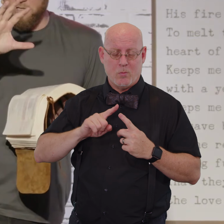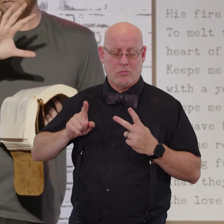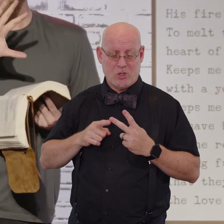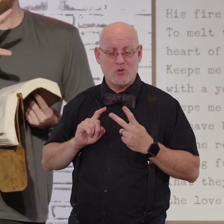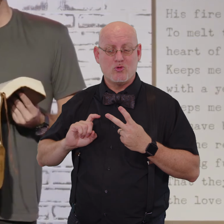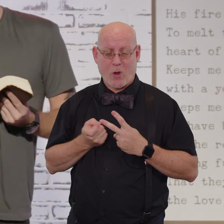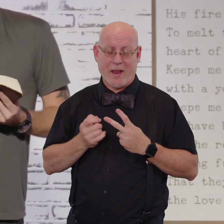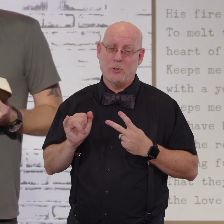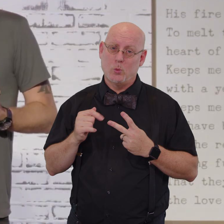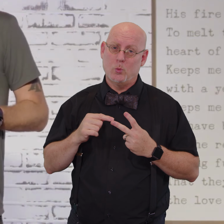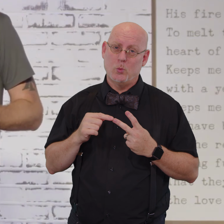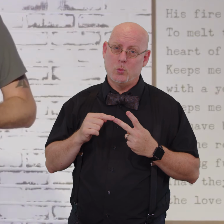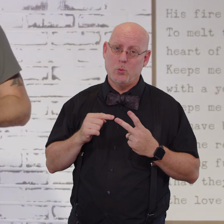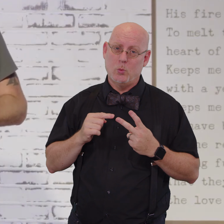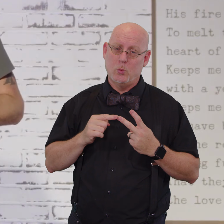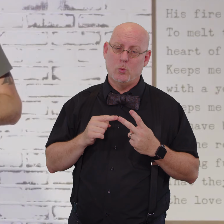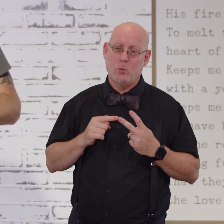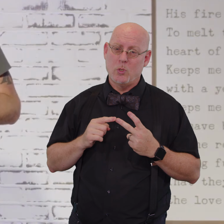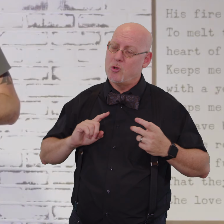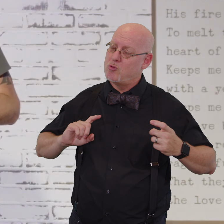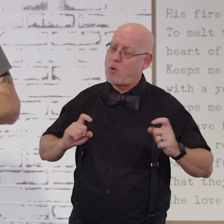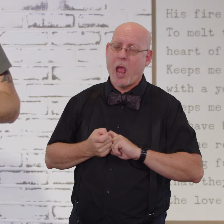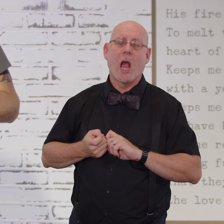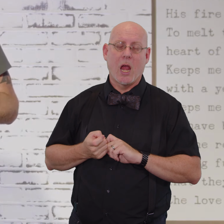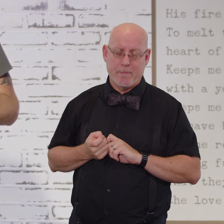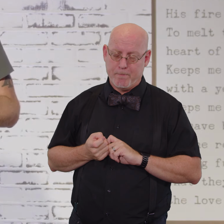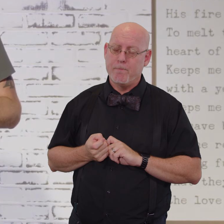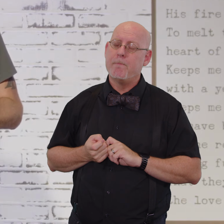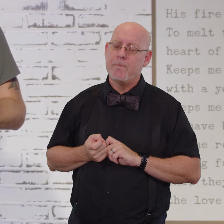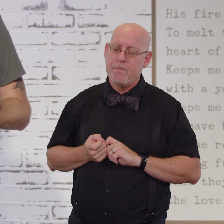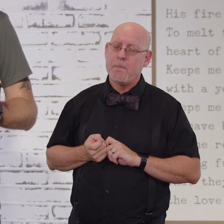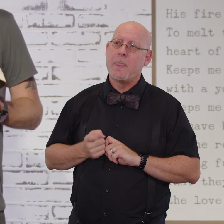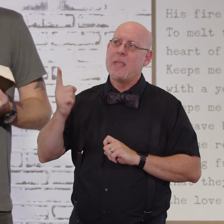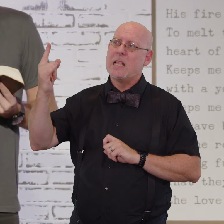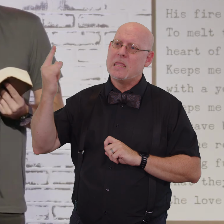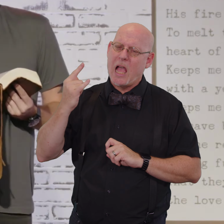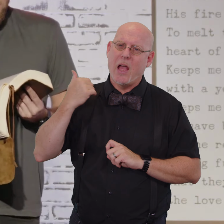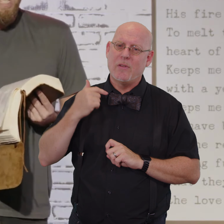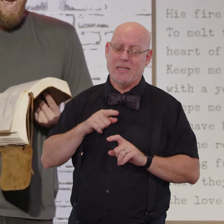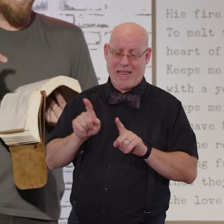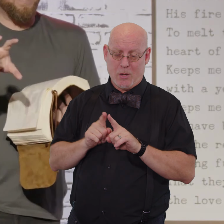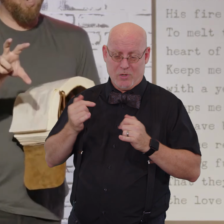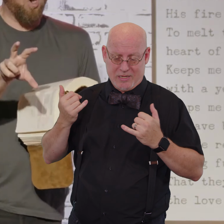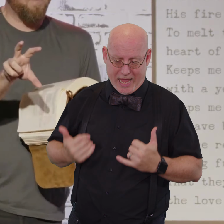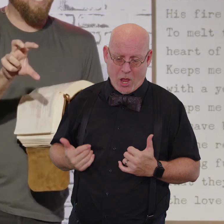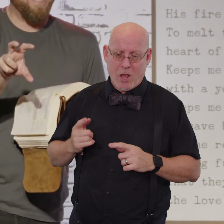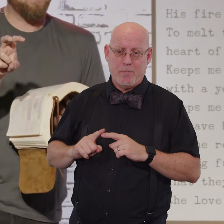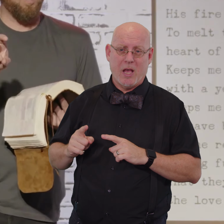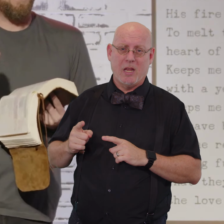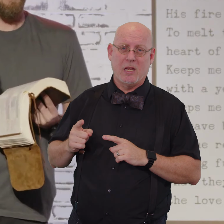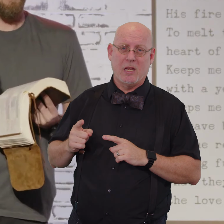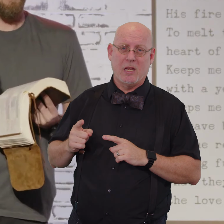but it is also transformative it's transformative he loves us as we are but in his love he refuses